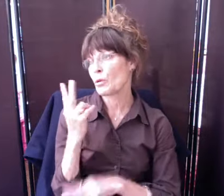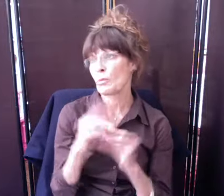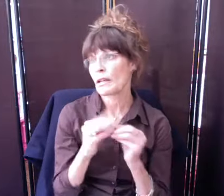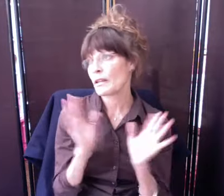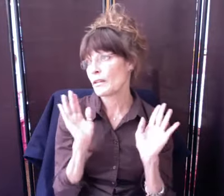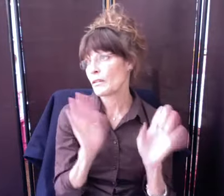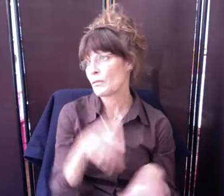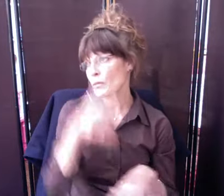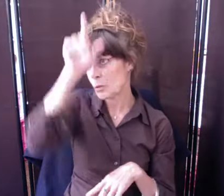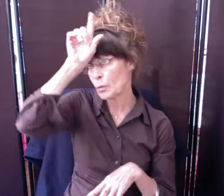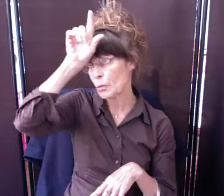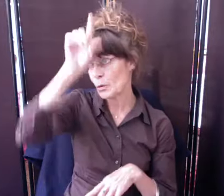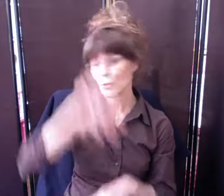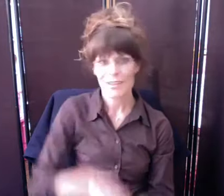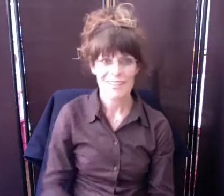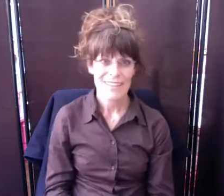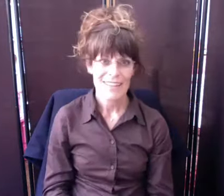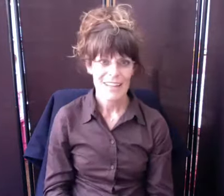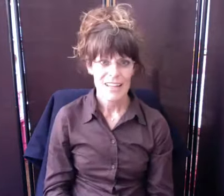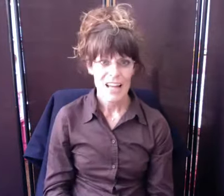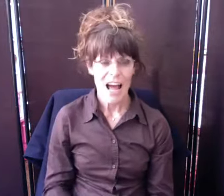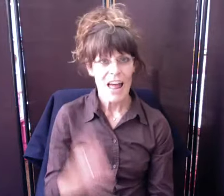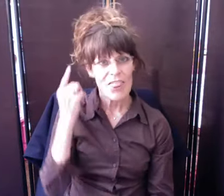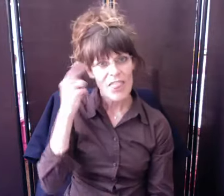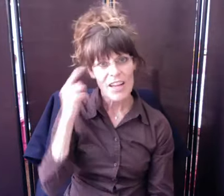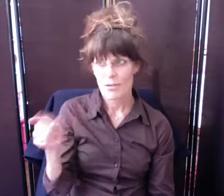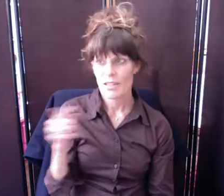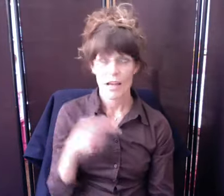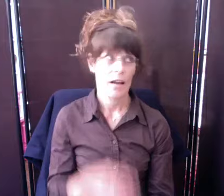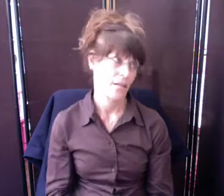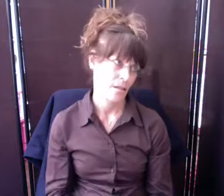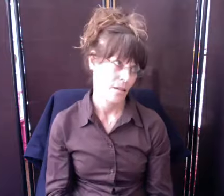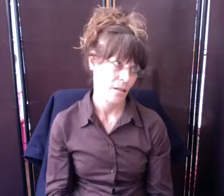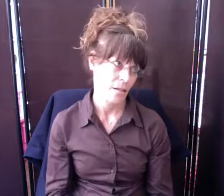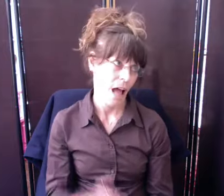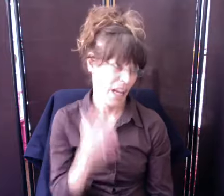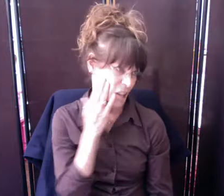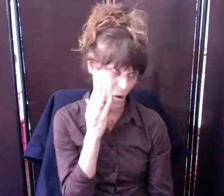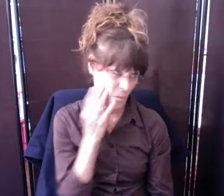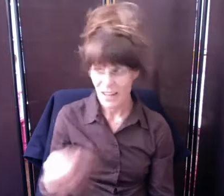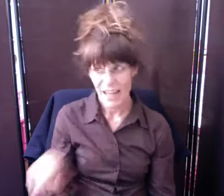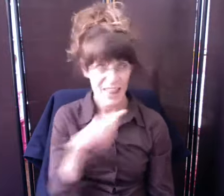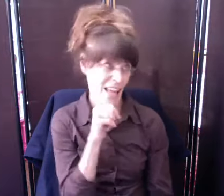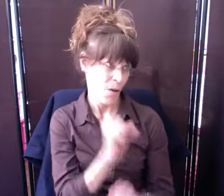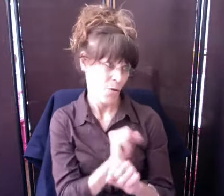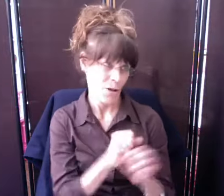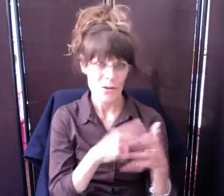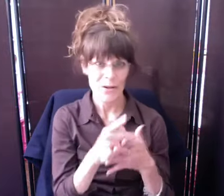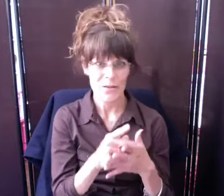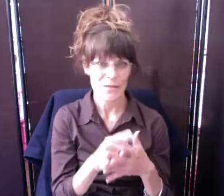losers. And I thought for sure she was going to go, oh, I know, they don't work a program. And I love talking to people about how they